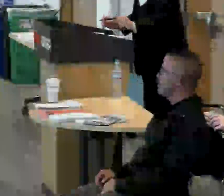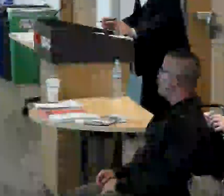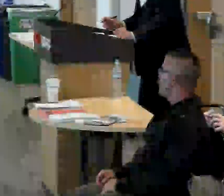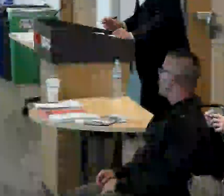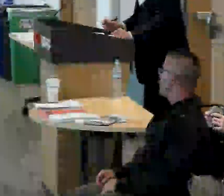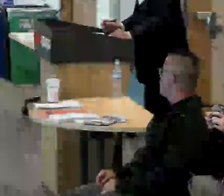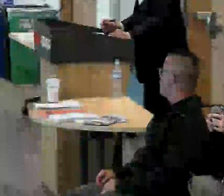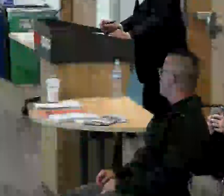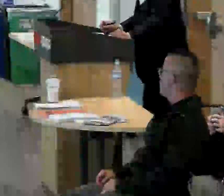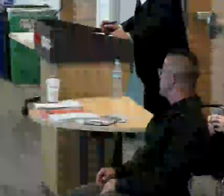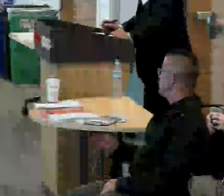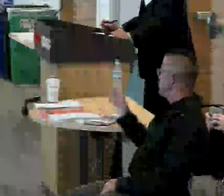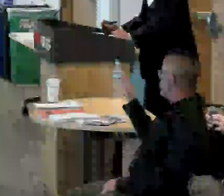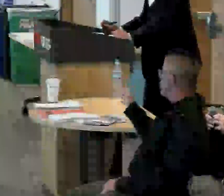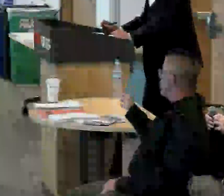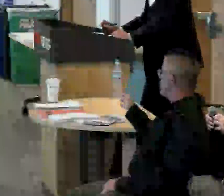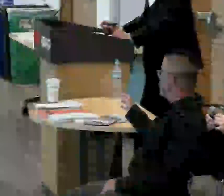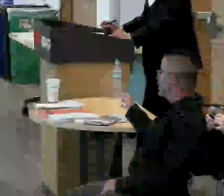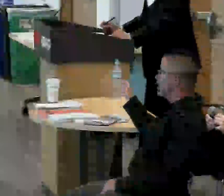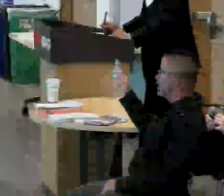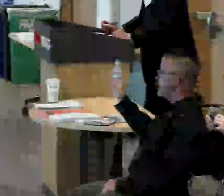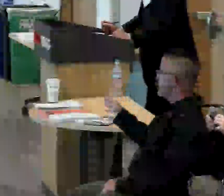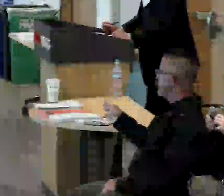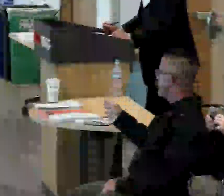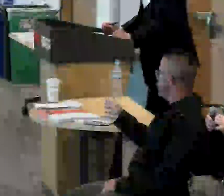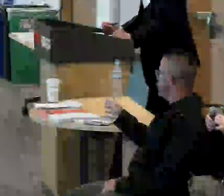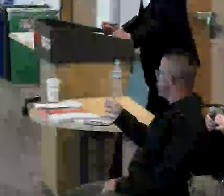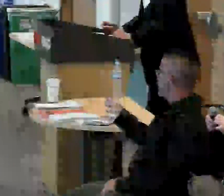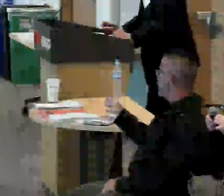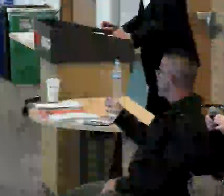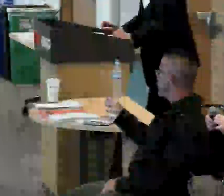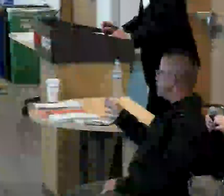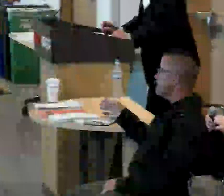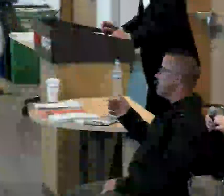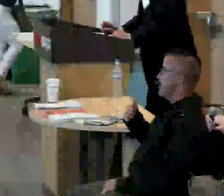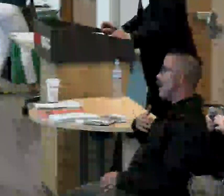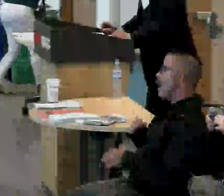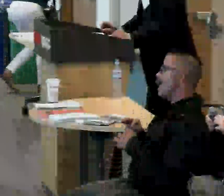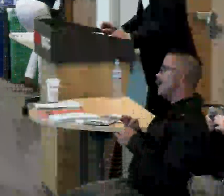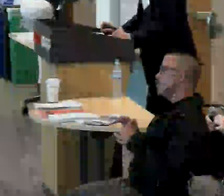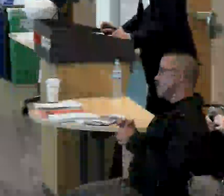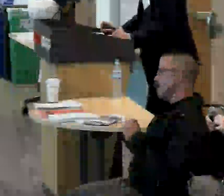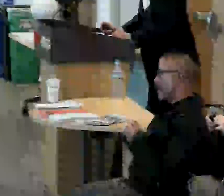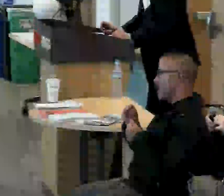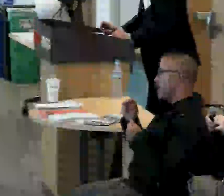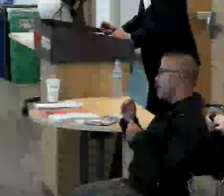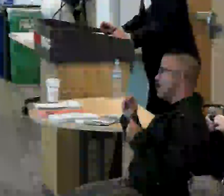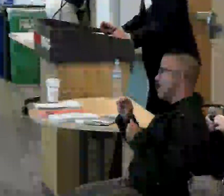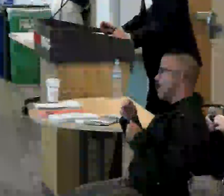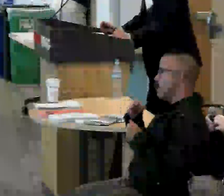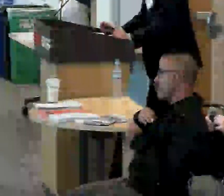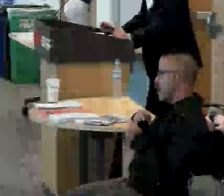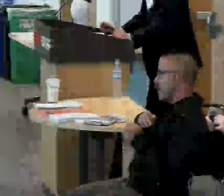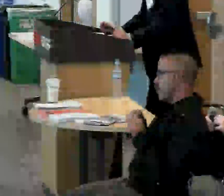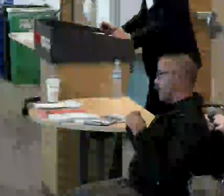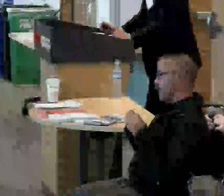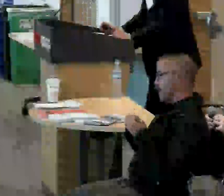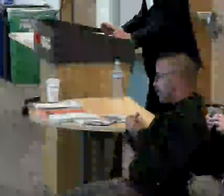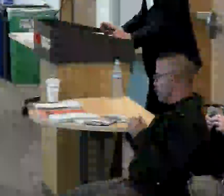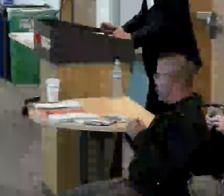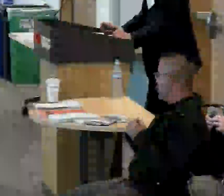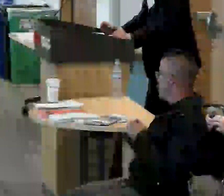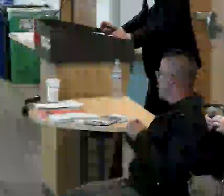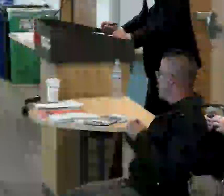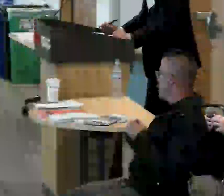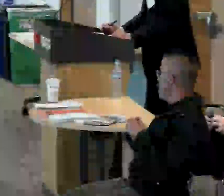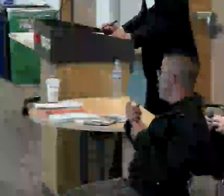So I'm associated to a nonprofit organization. One of them is in a supportive